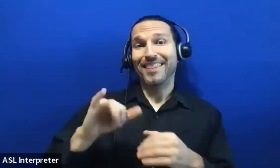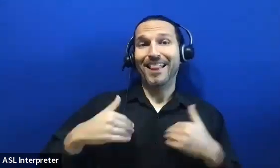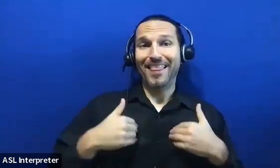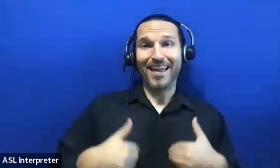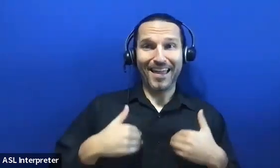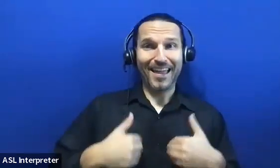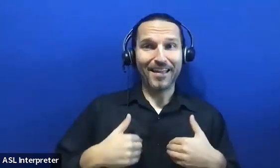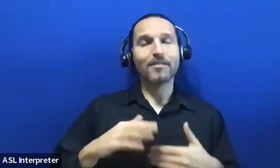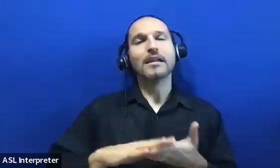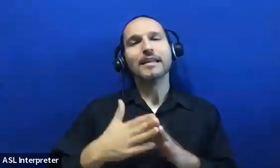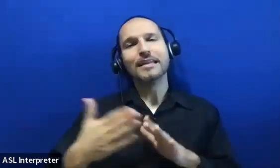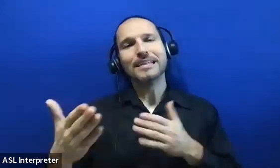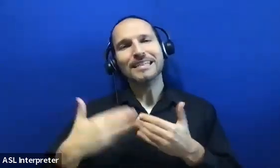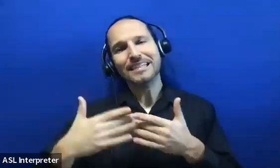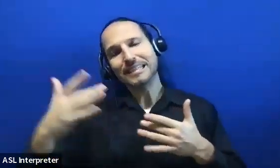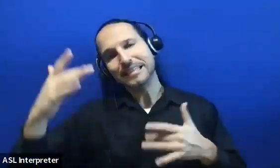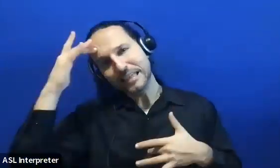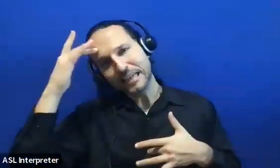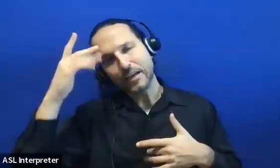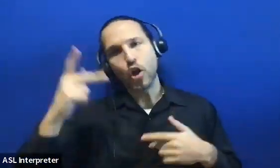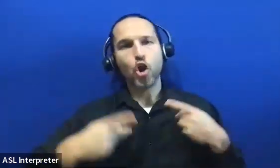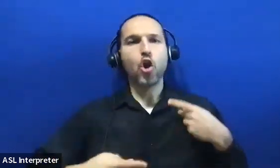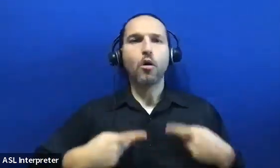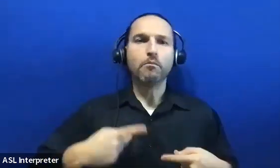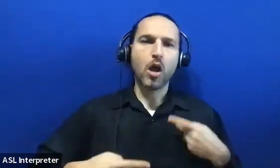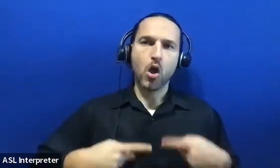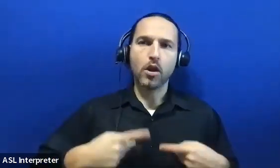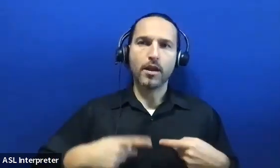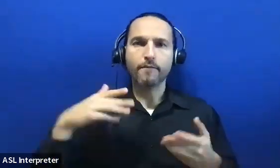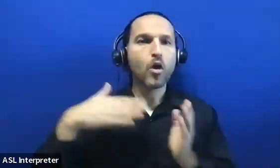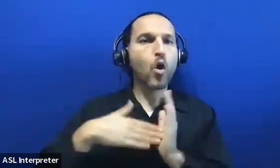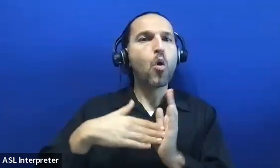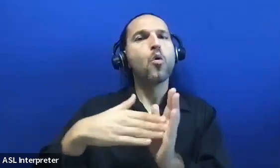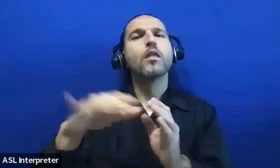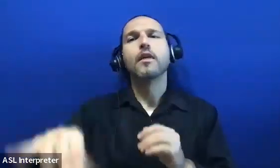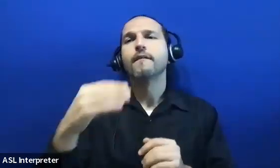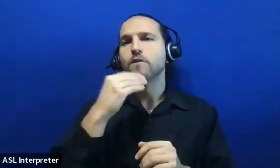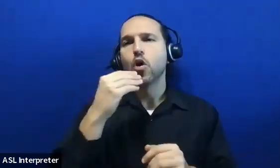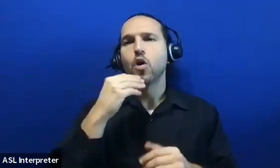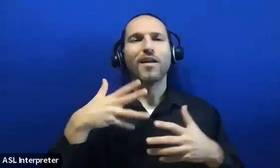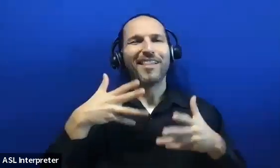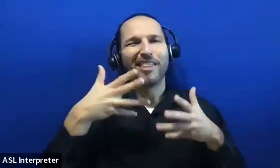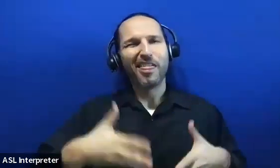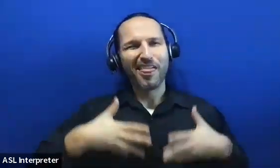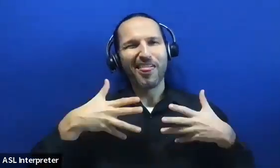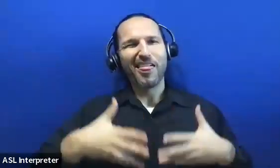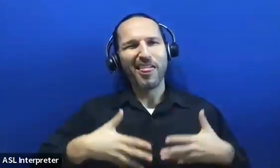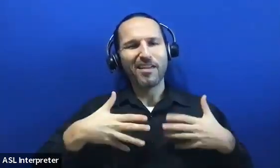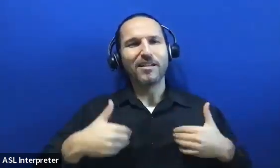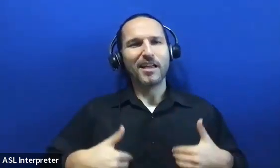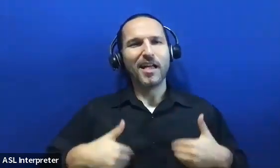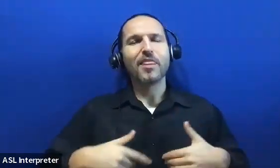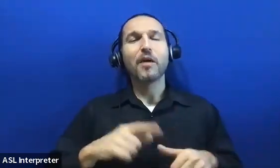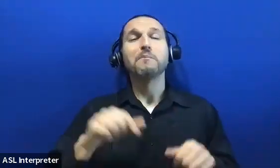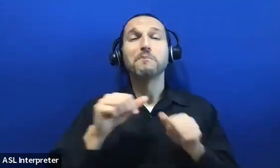where we can then get sick. We can get pneumonia if that happens too often because the food will sit in our lungs and bacteria